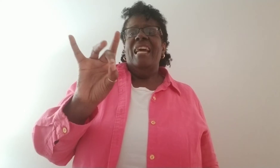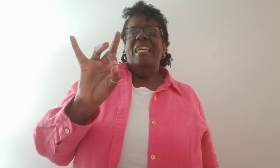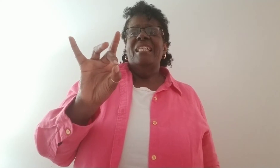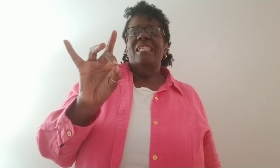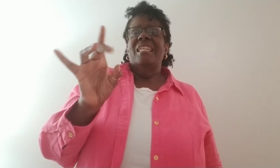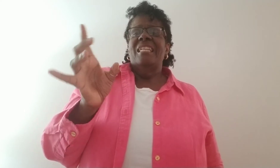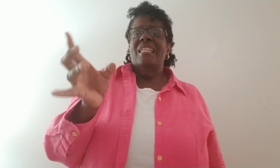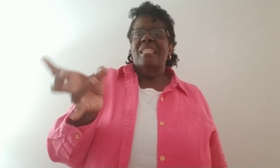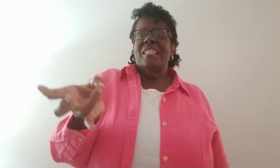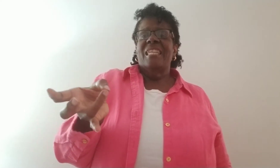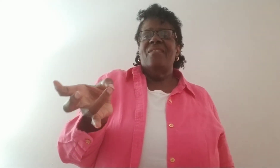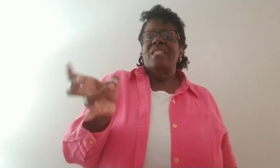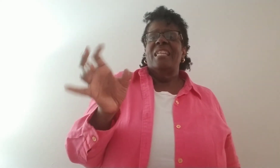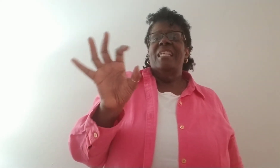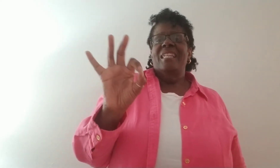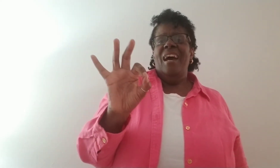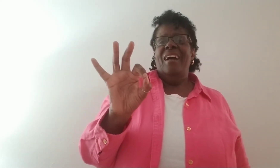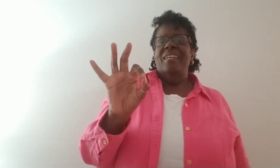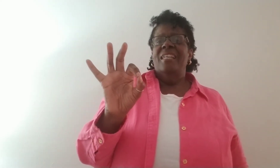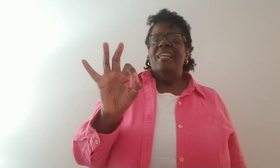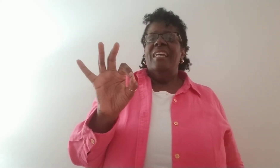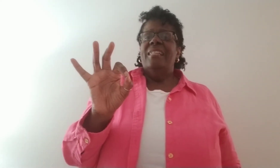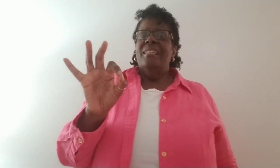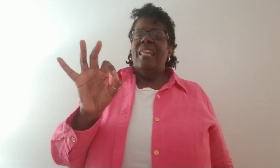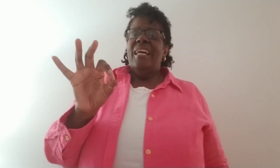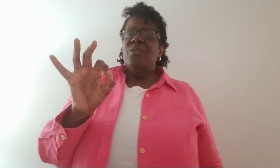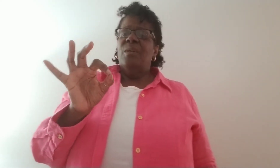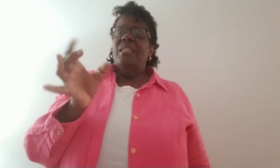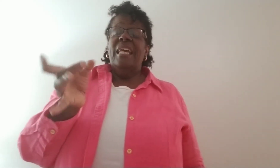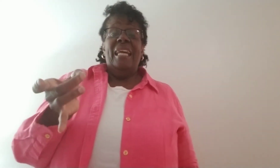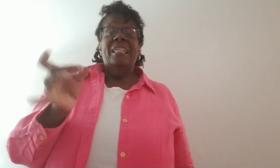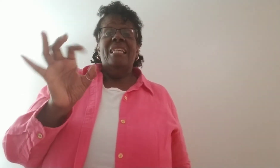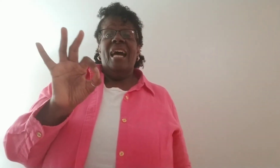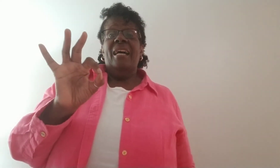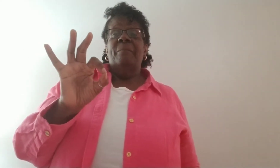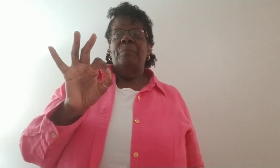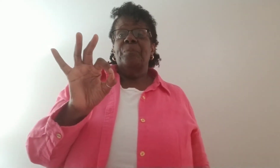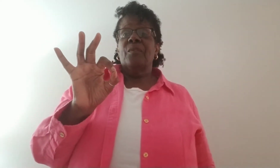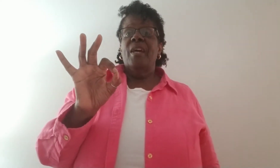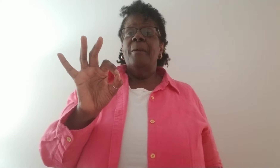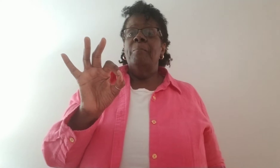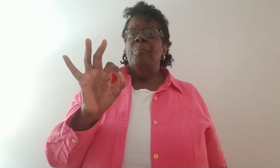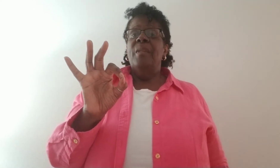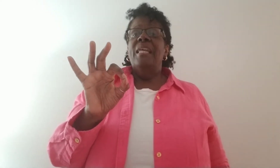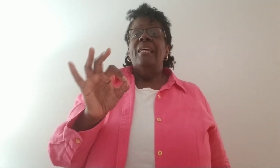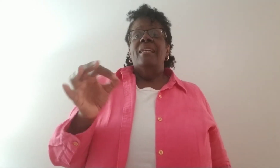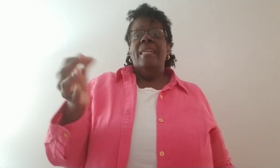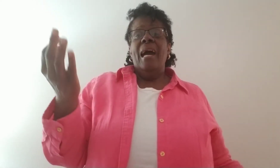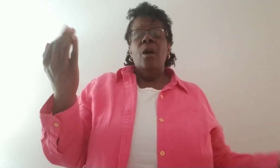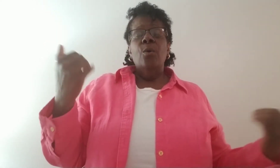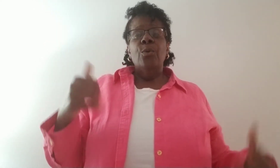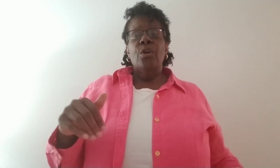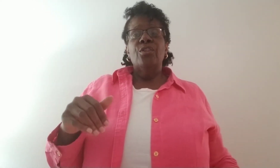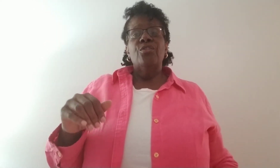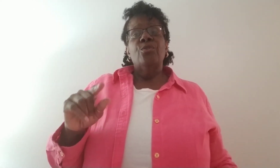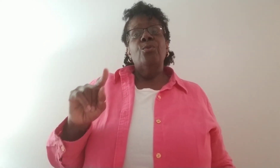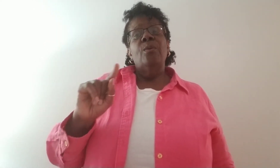78, 79, and then the last one, 89, okay? Now we're gonna do